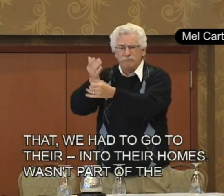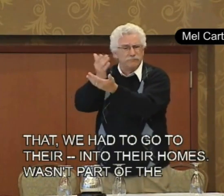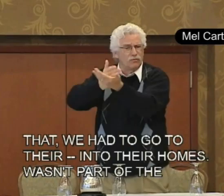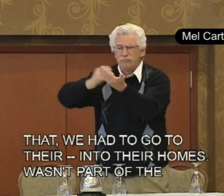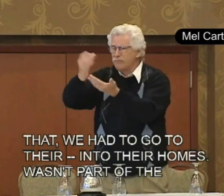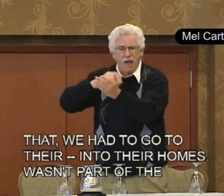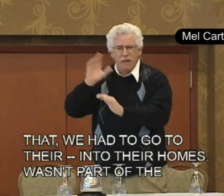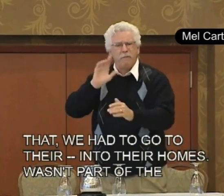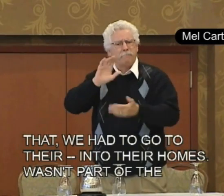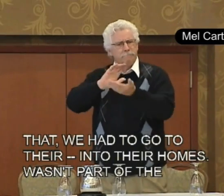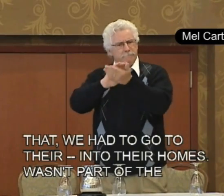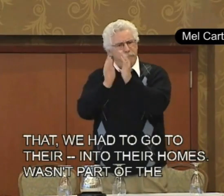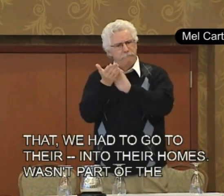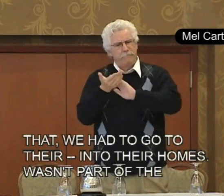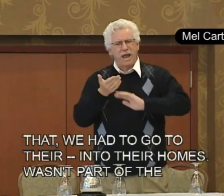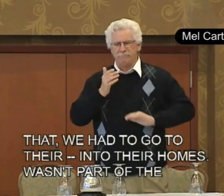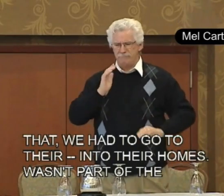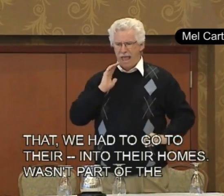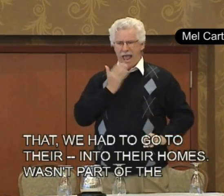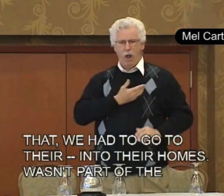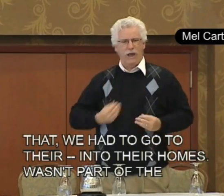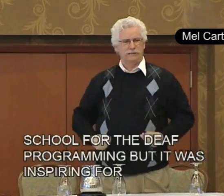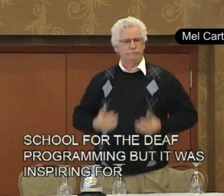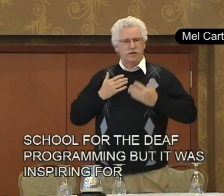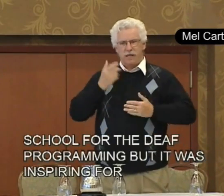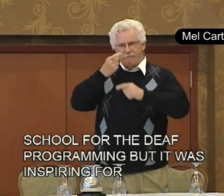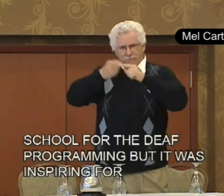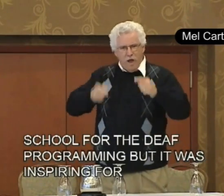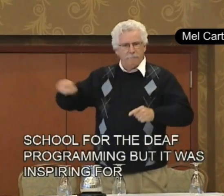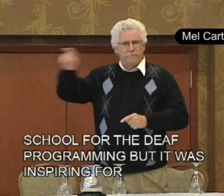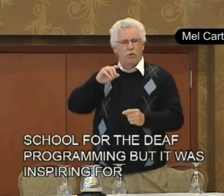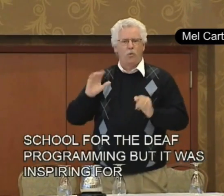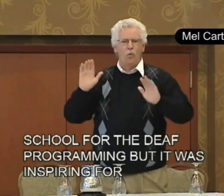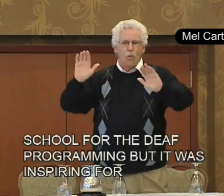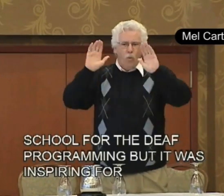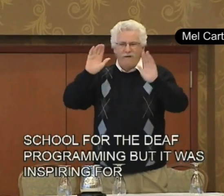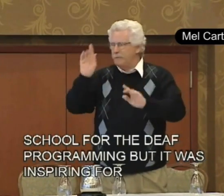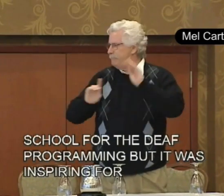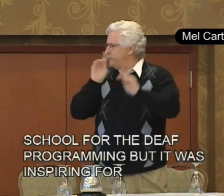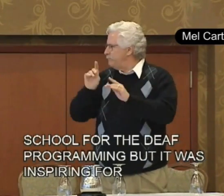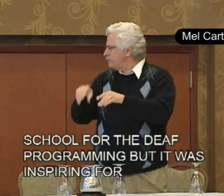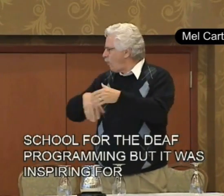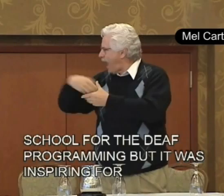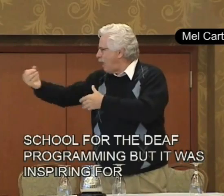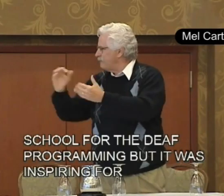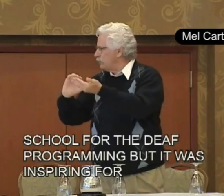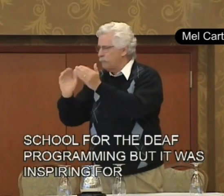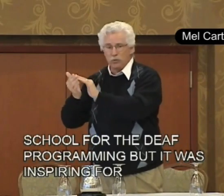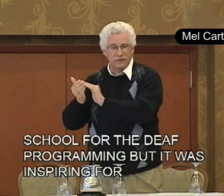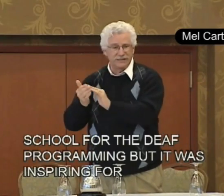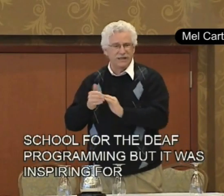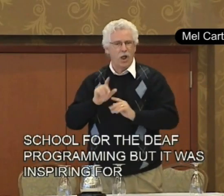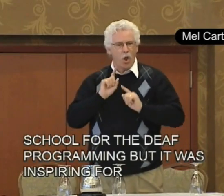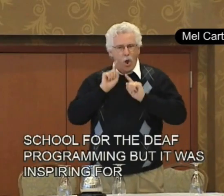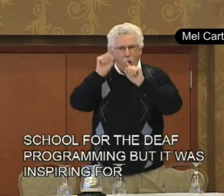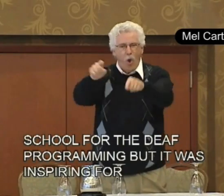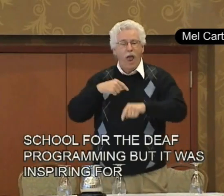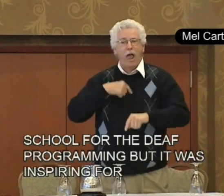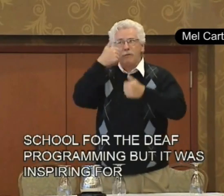wasn't part of the school for the programming but it was inspiring for us to have the opportunity to get into the